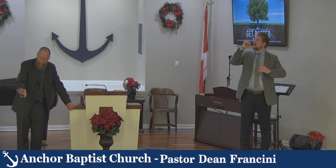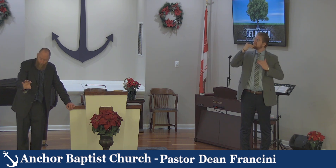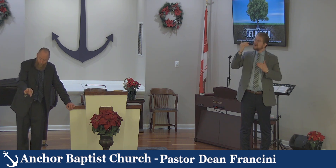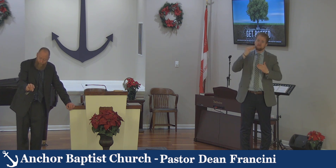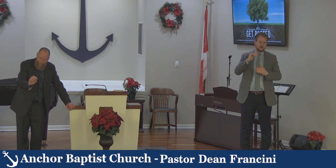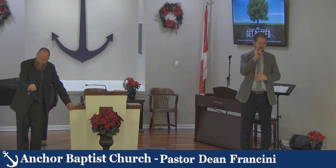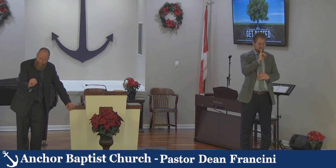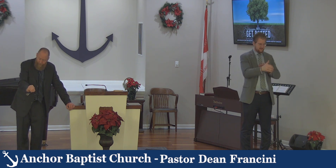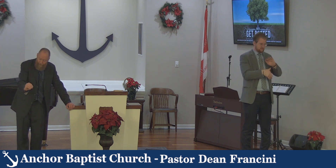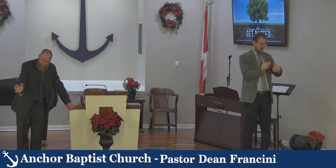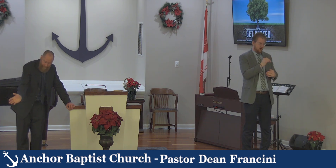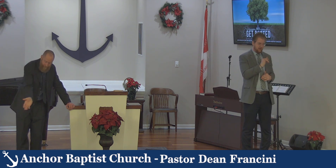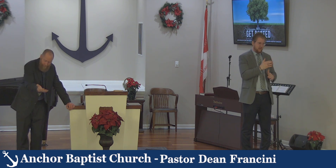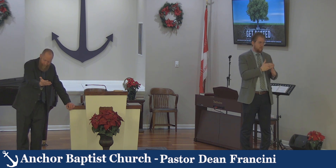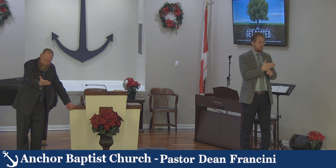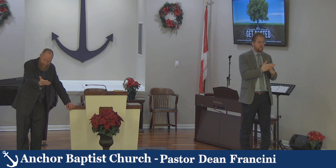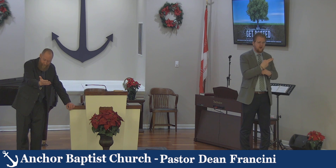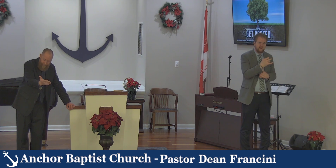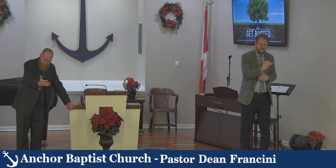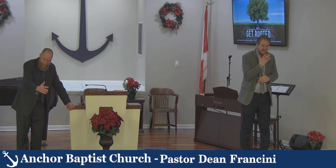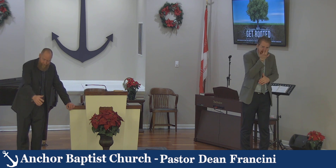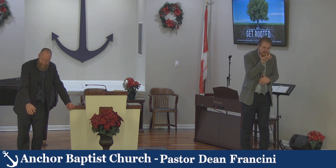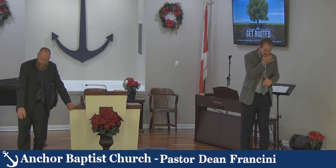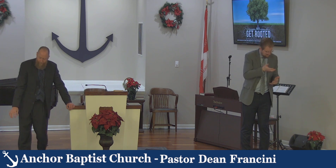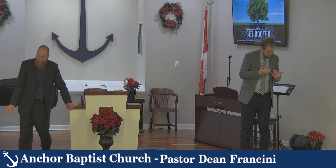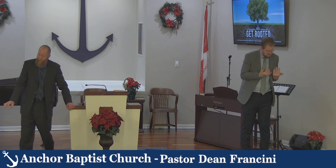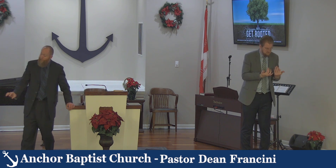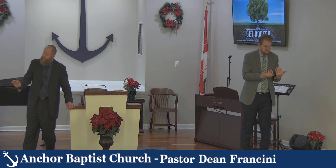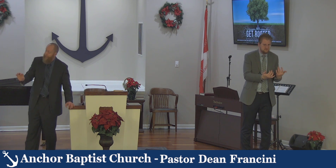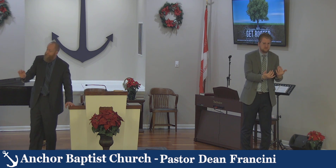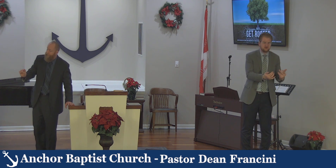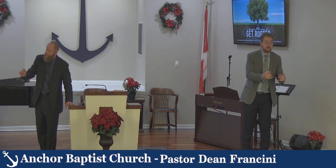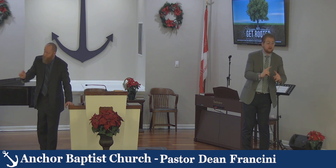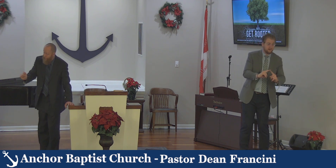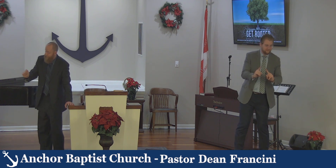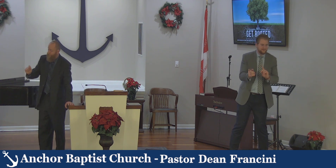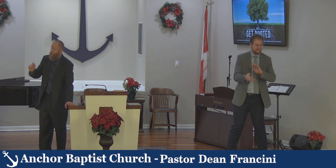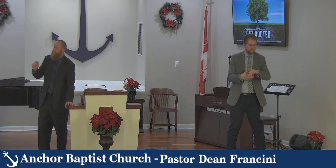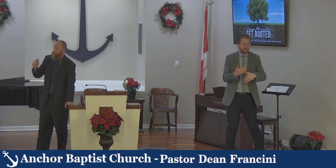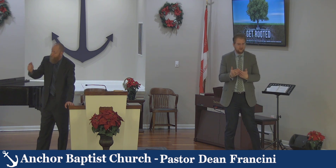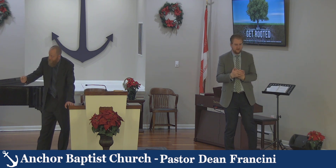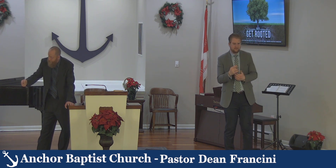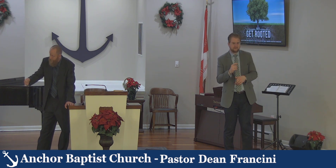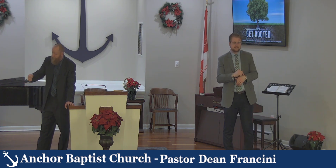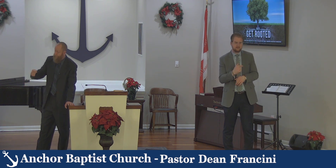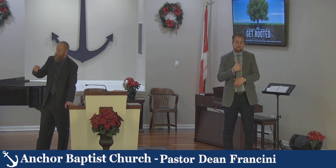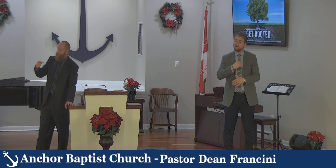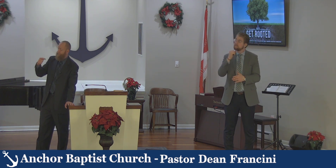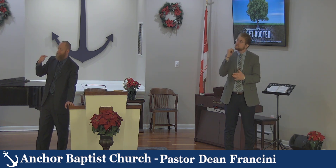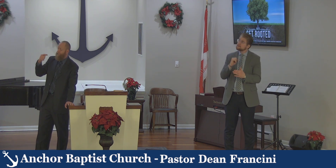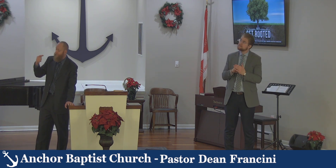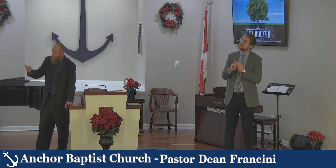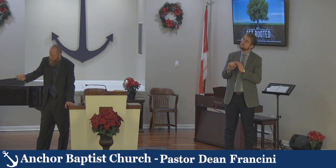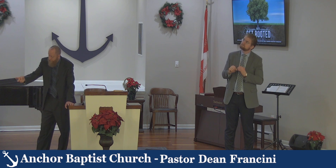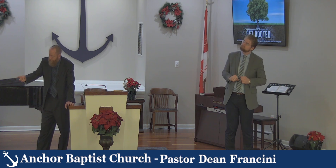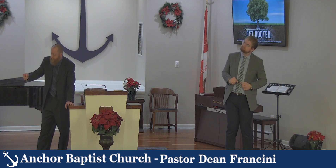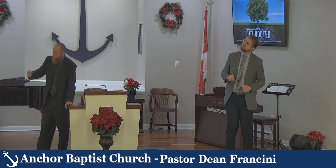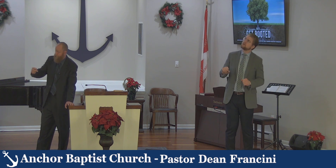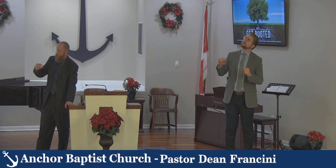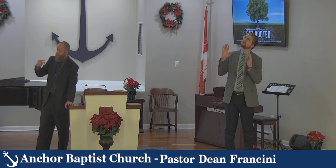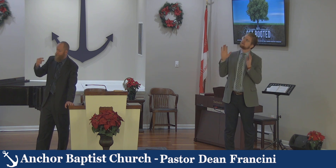wood, hay, and stubble that gets burned up. But all the times that I've spent submitted,